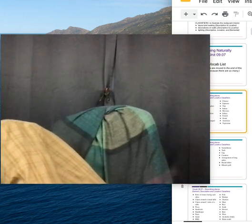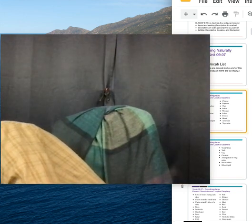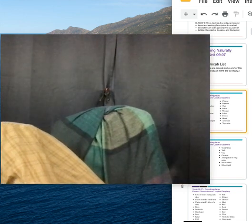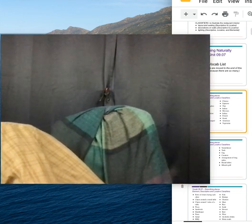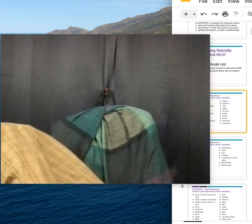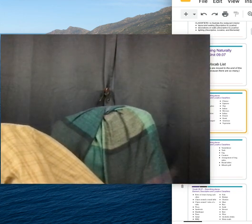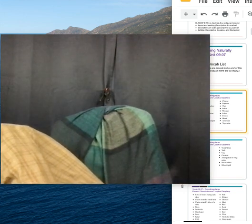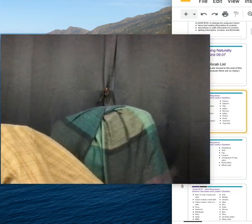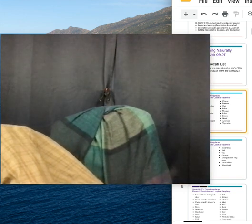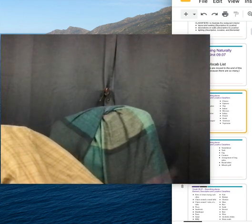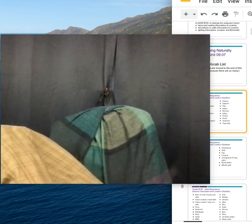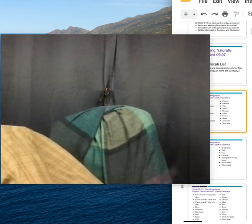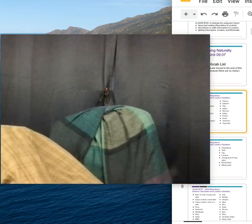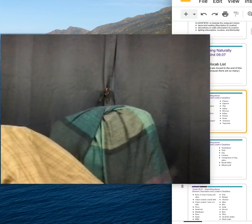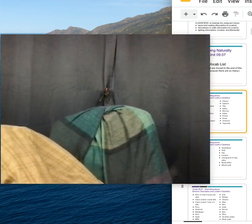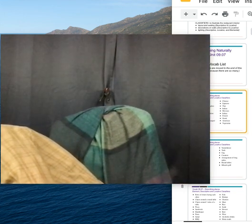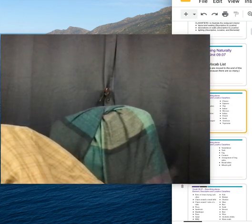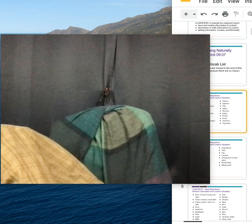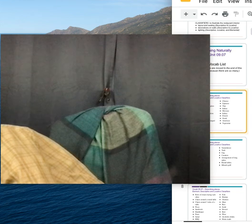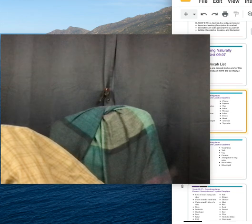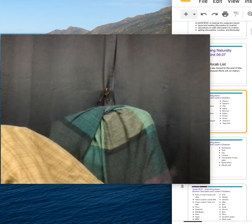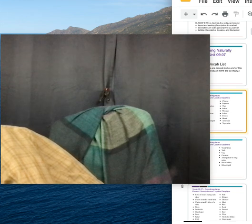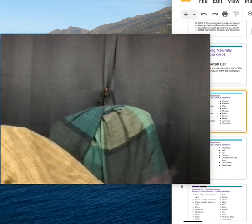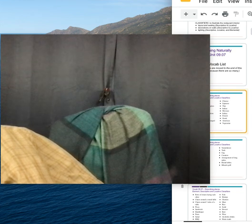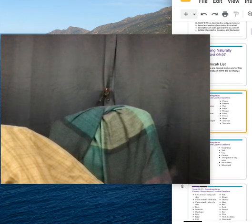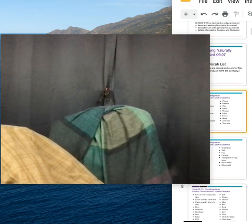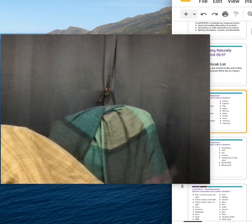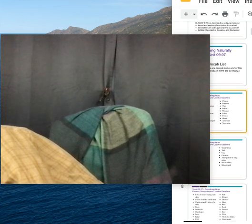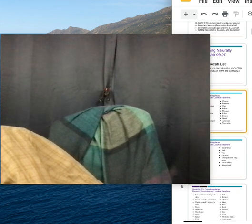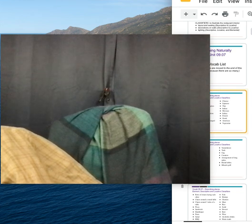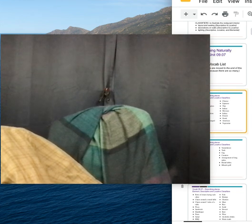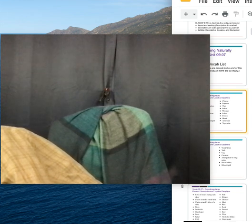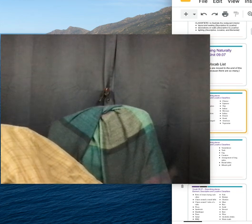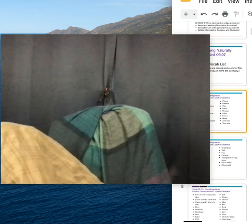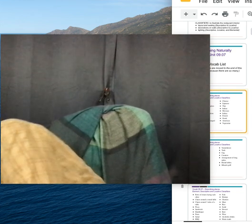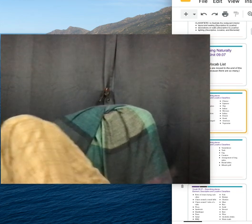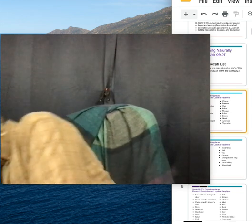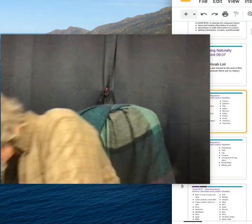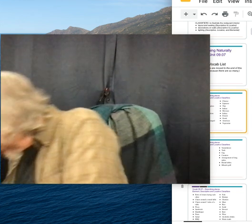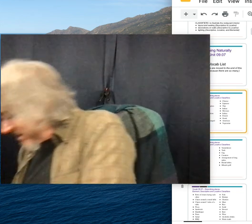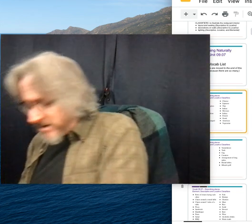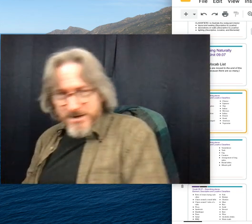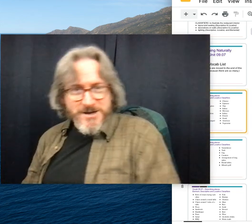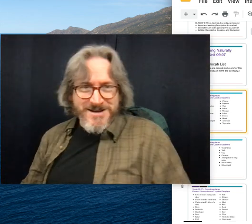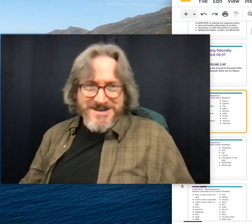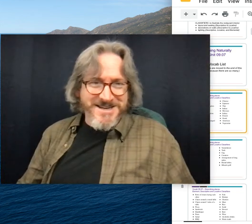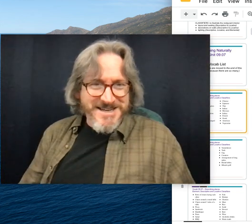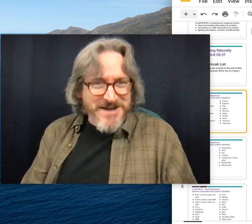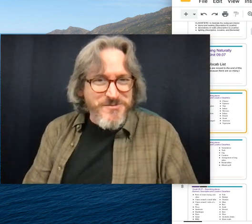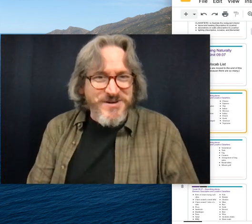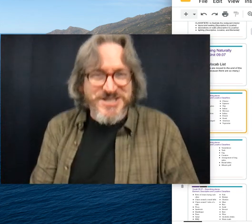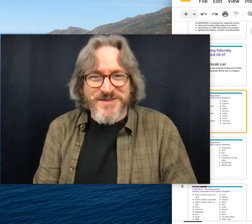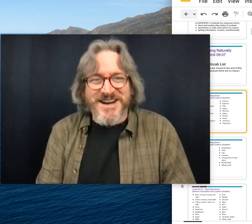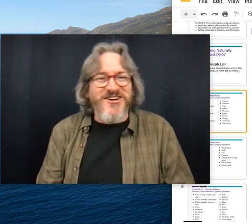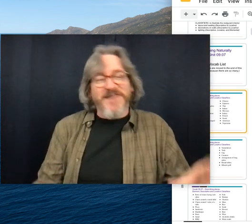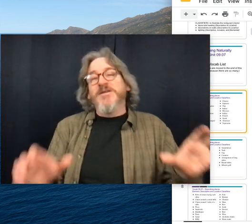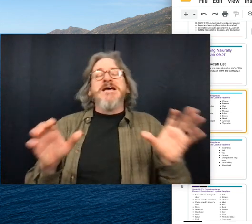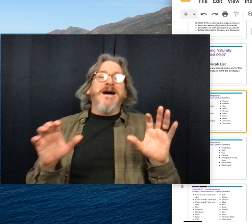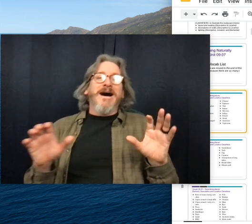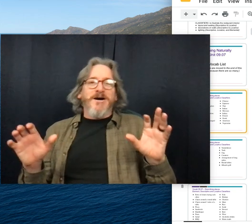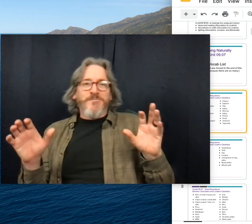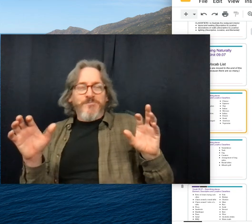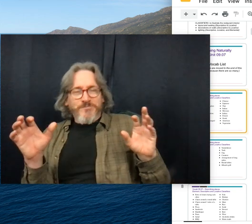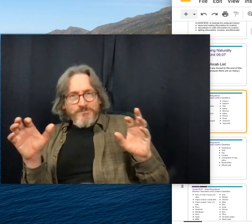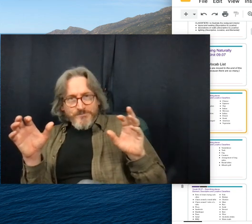And I have a dog who's about to be run over here. You have to come. Nope. You have to come over there. Okay. Can't move my chair back. Okay.